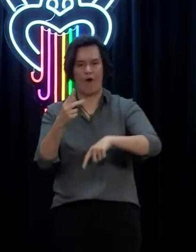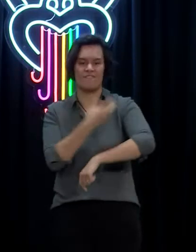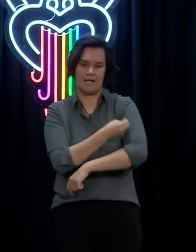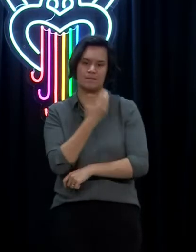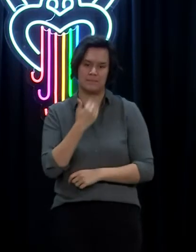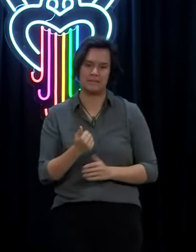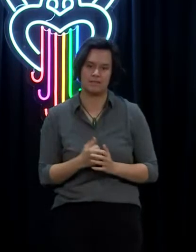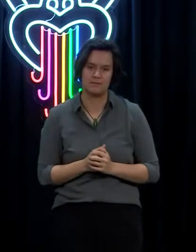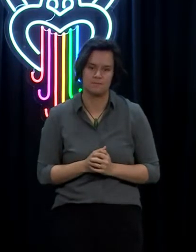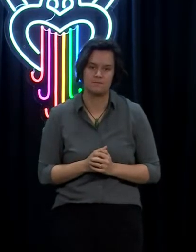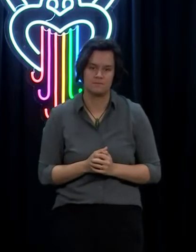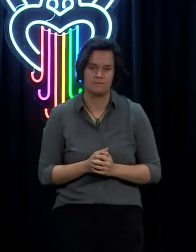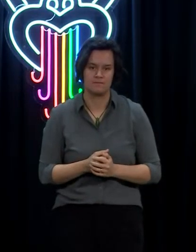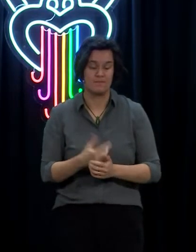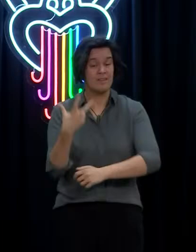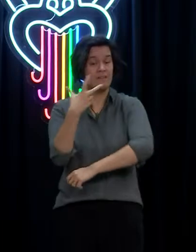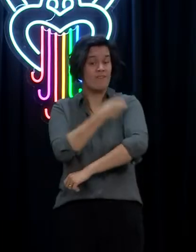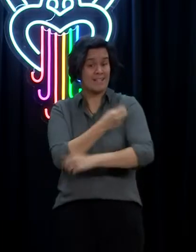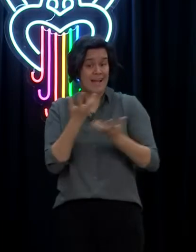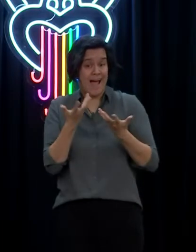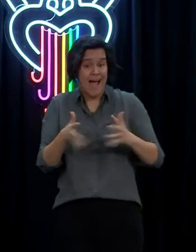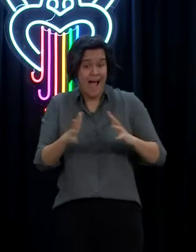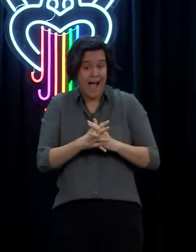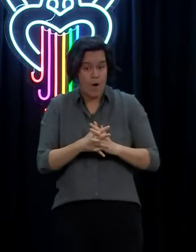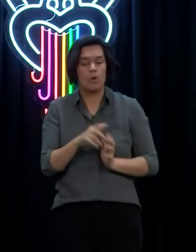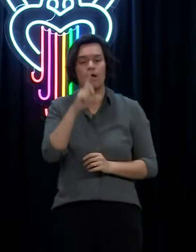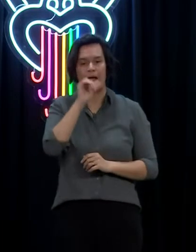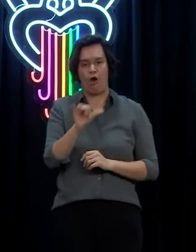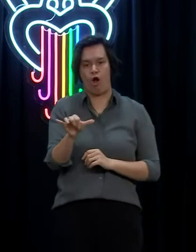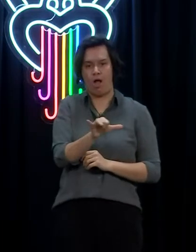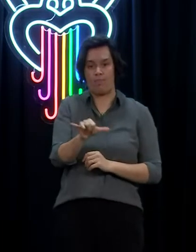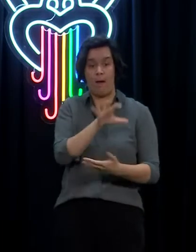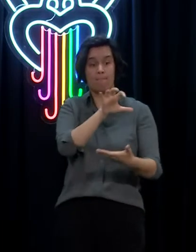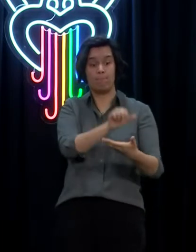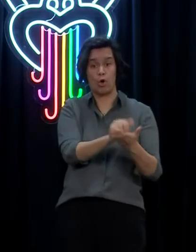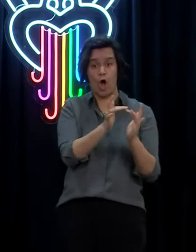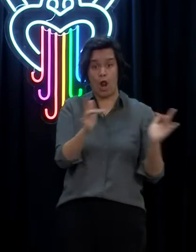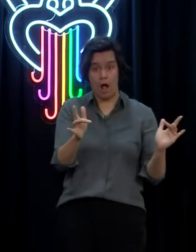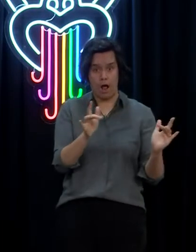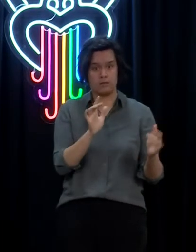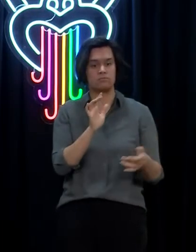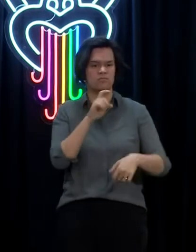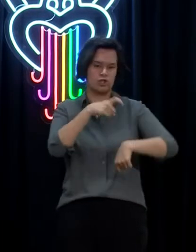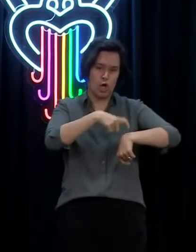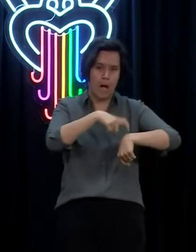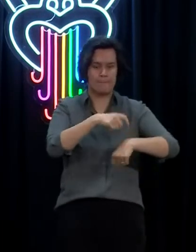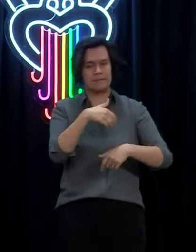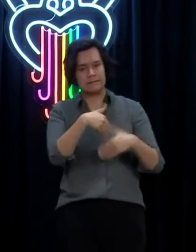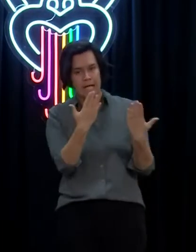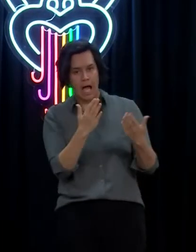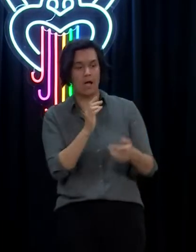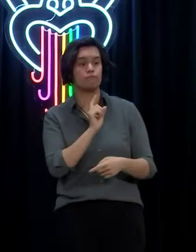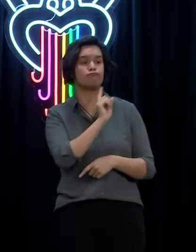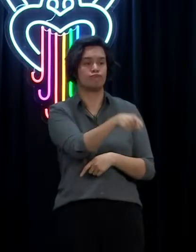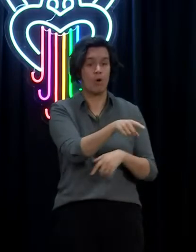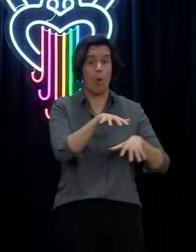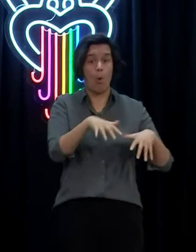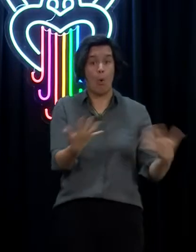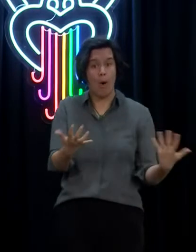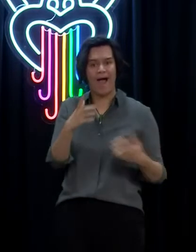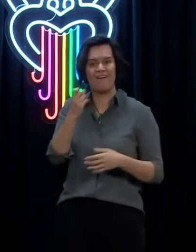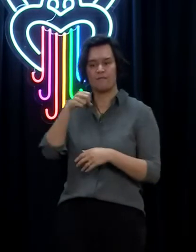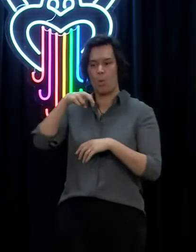through booking them vaccines, but also through the drive-thrus at the airport and at the Trust Arena. The numbers I do have is